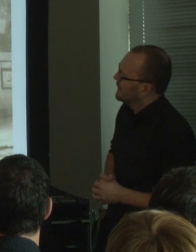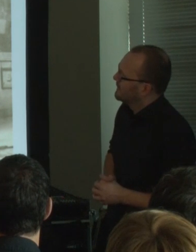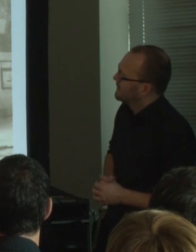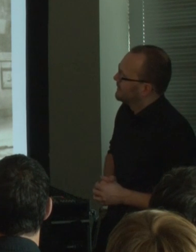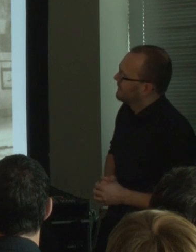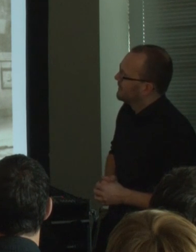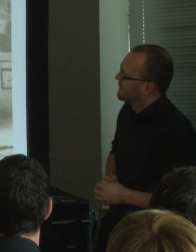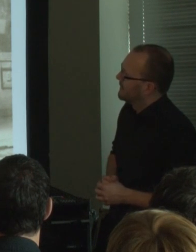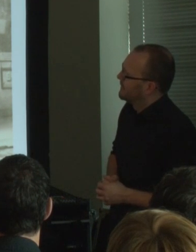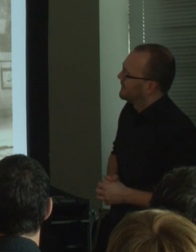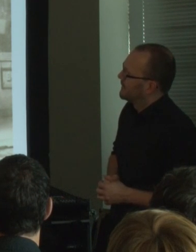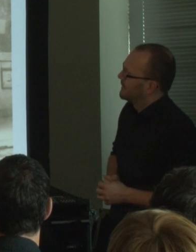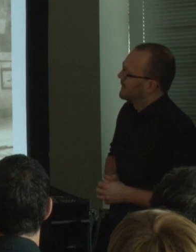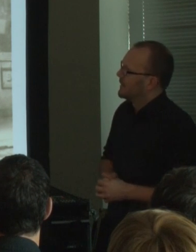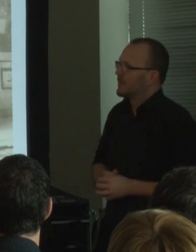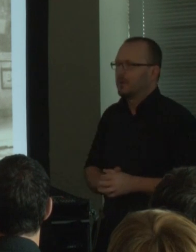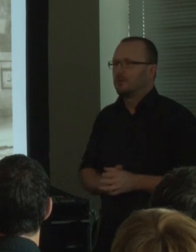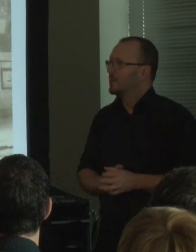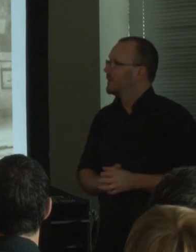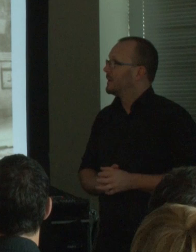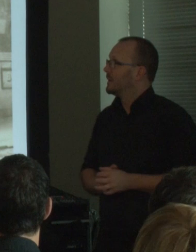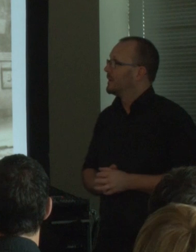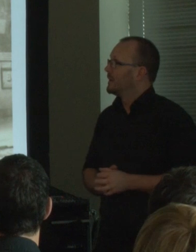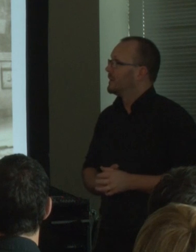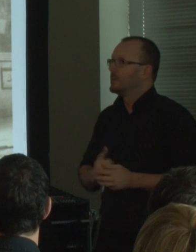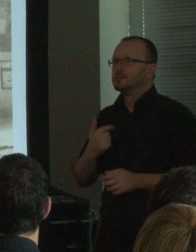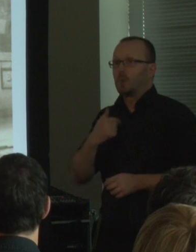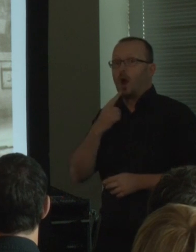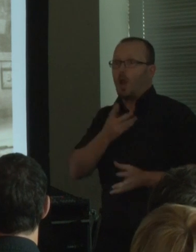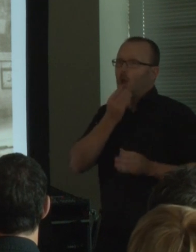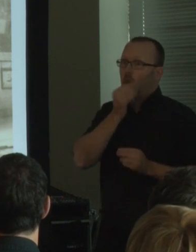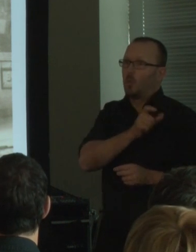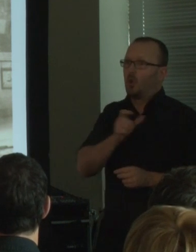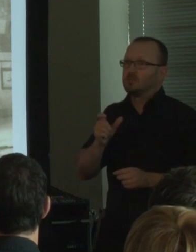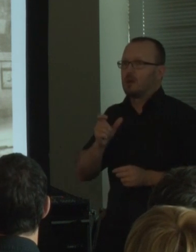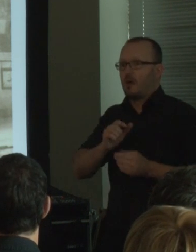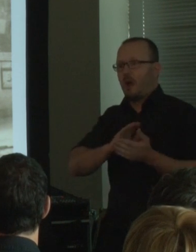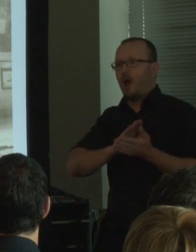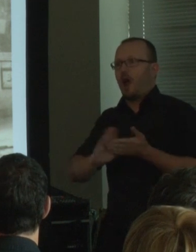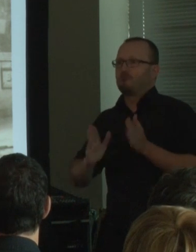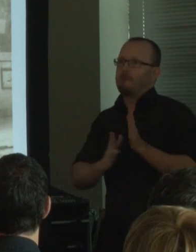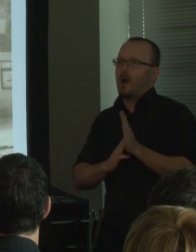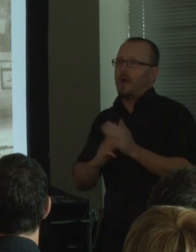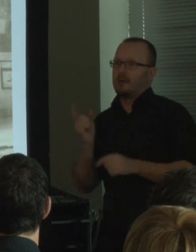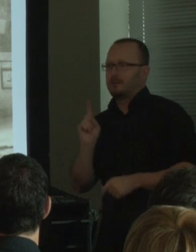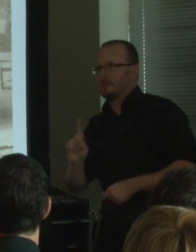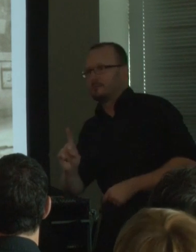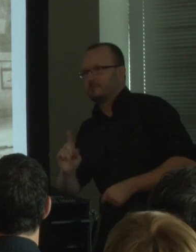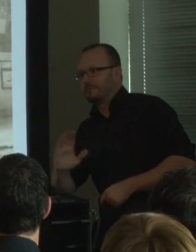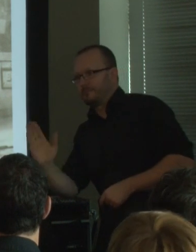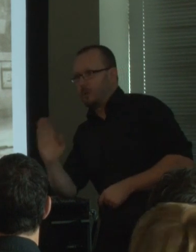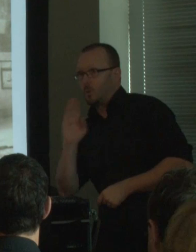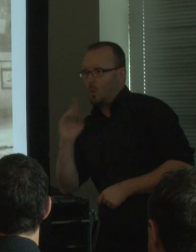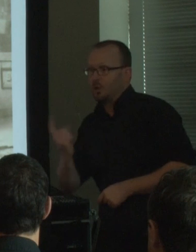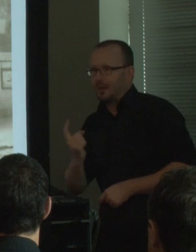So I learn words, hurry my, and call her again. She comes